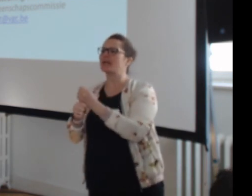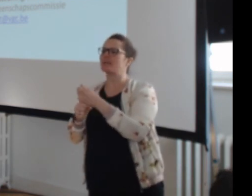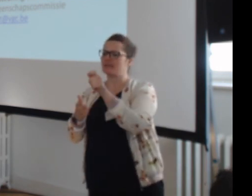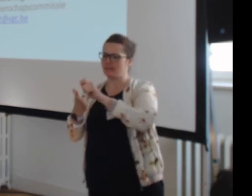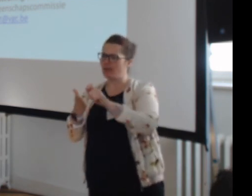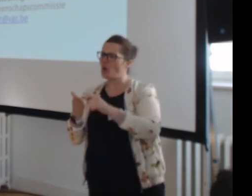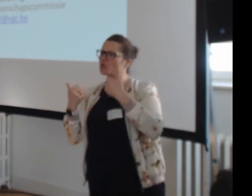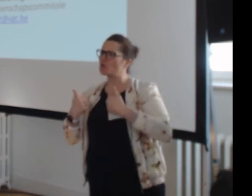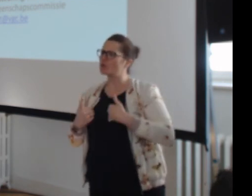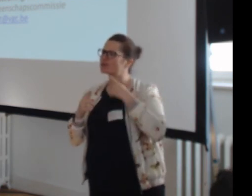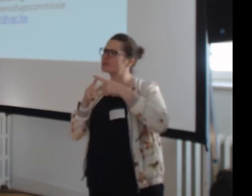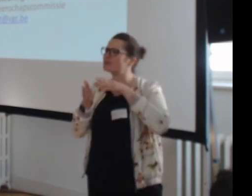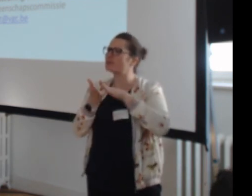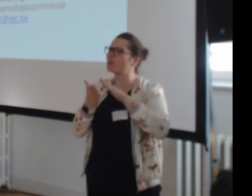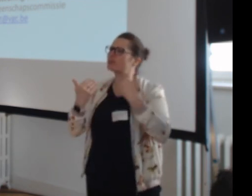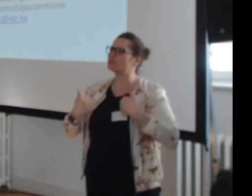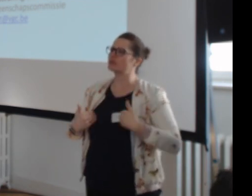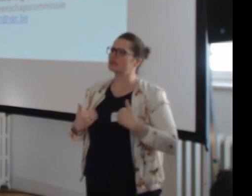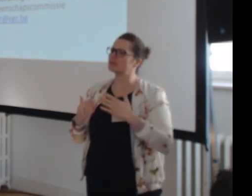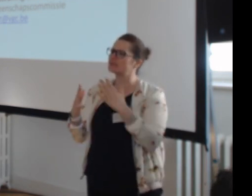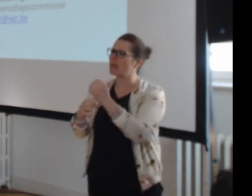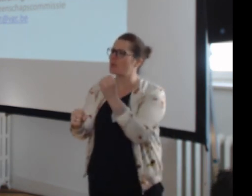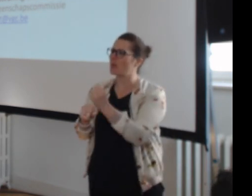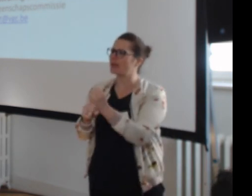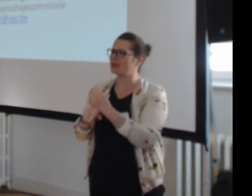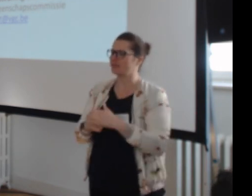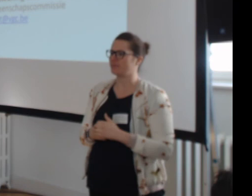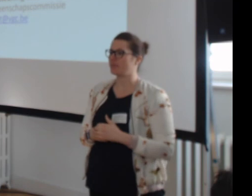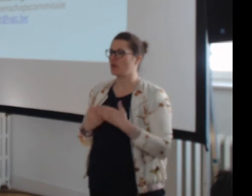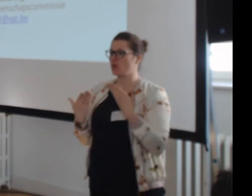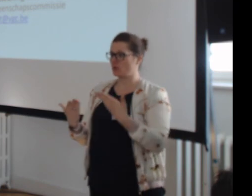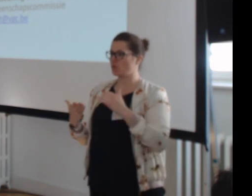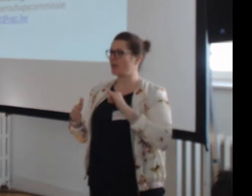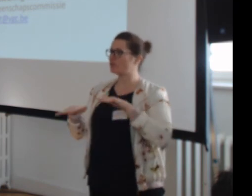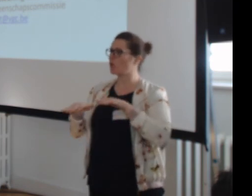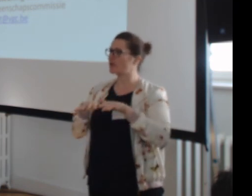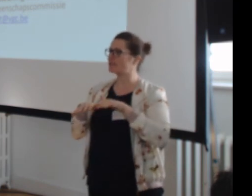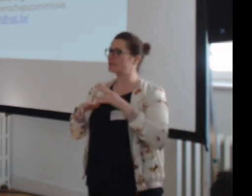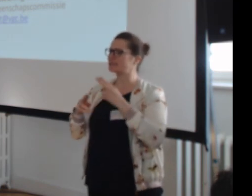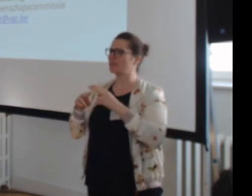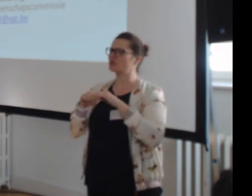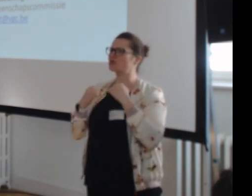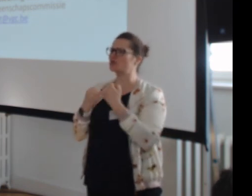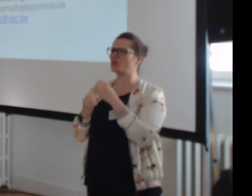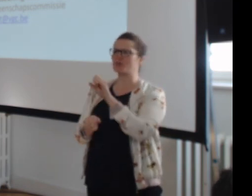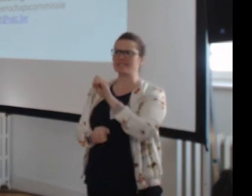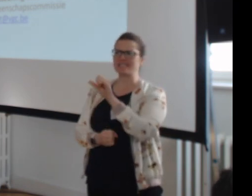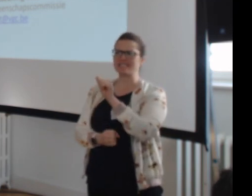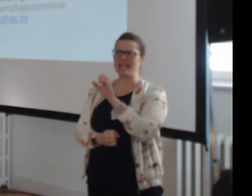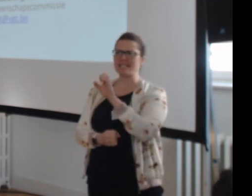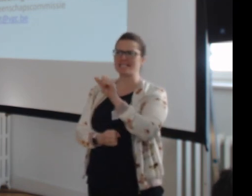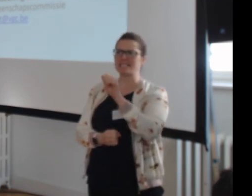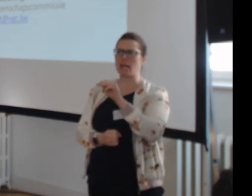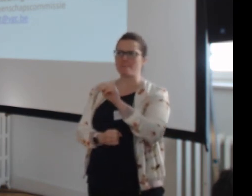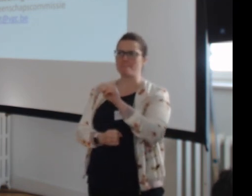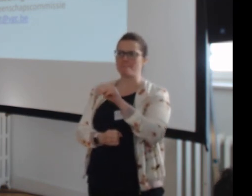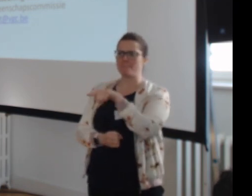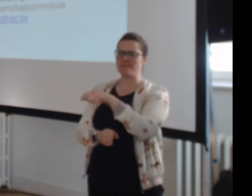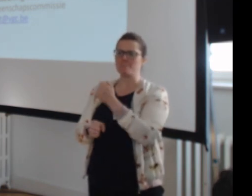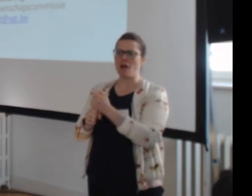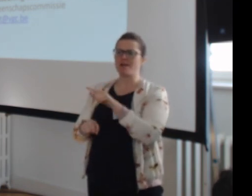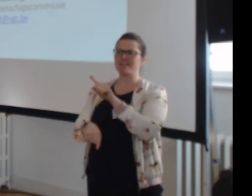and the publishers. And now there's an organization, a studio, Issam, who makes